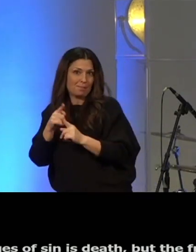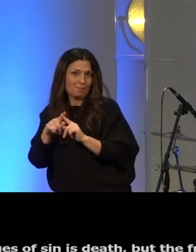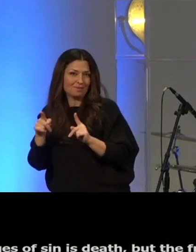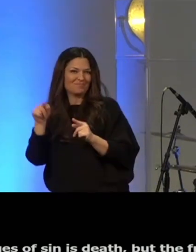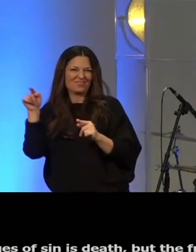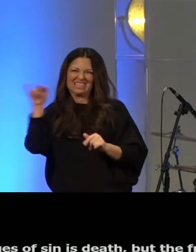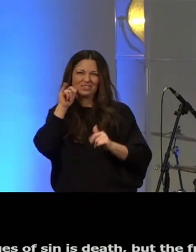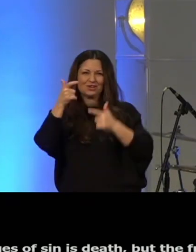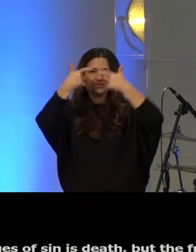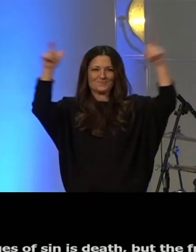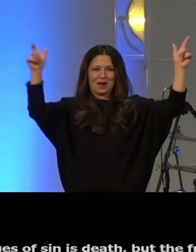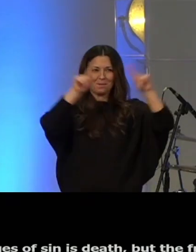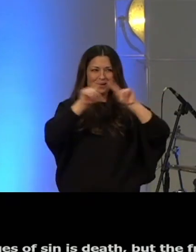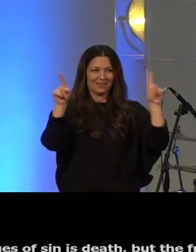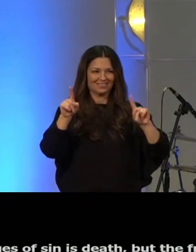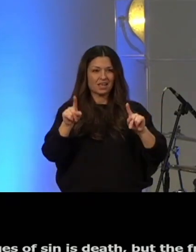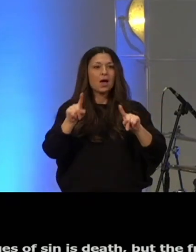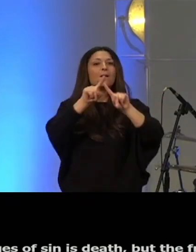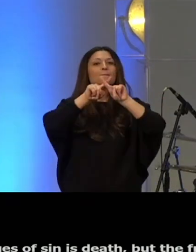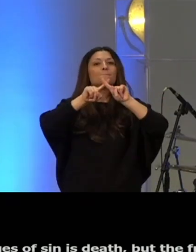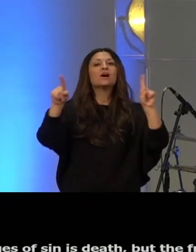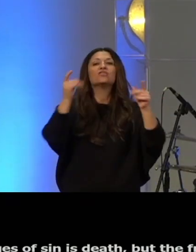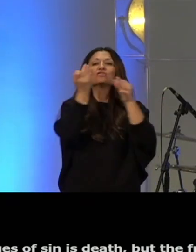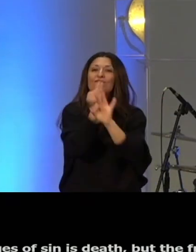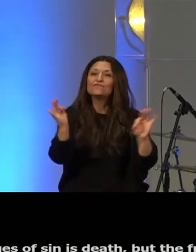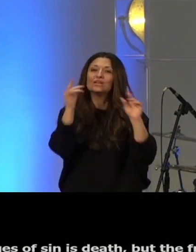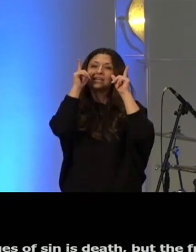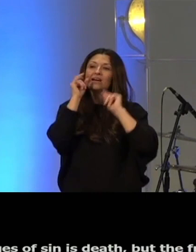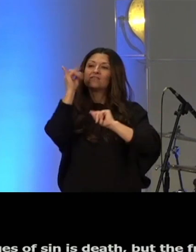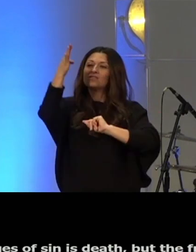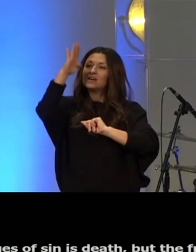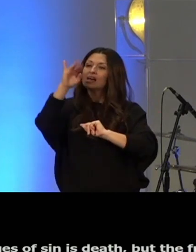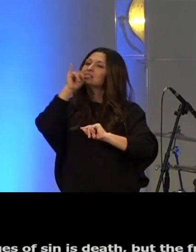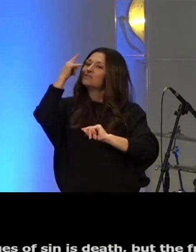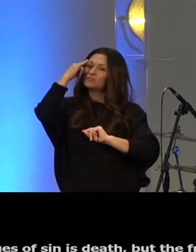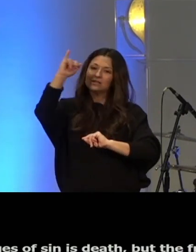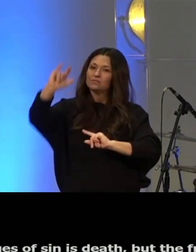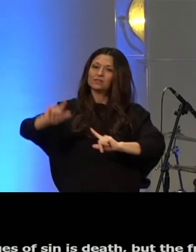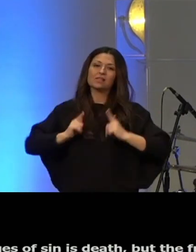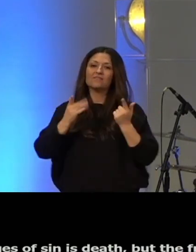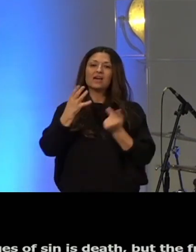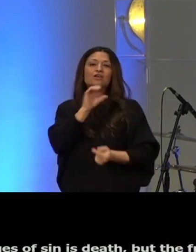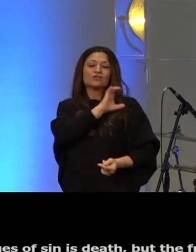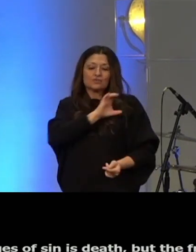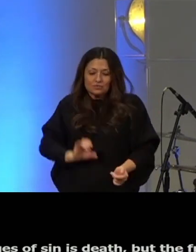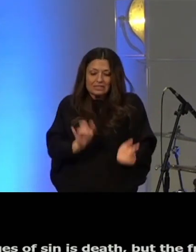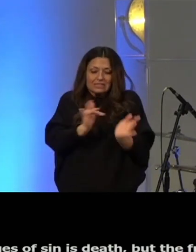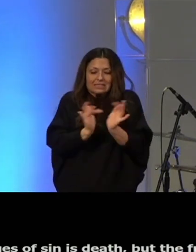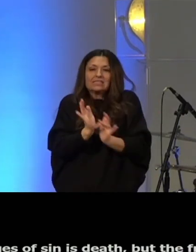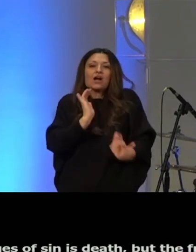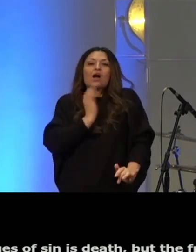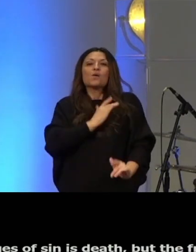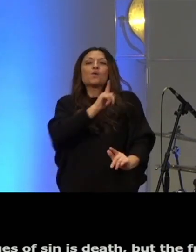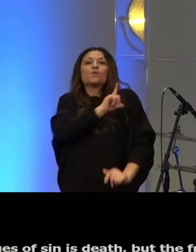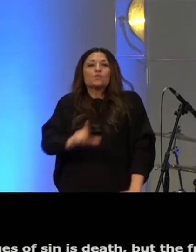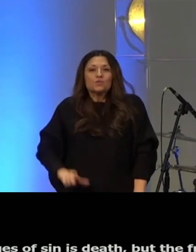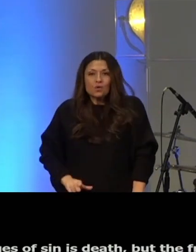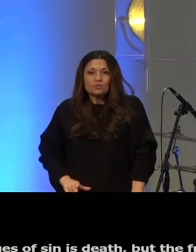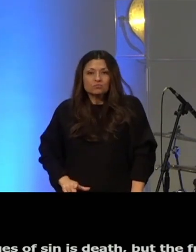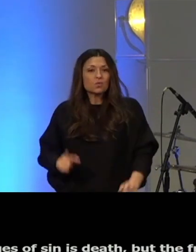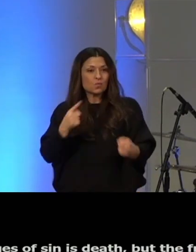is a great but. But the free gift of God is eternal life in Christ Jesus our Lord. When we had a